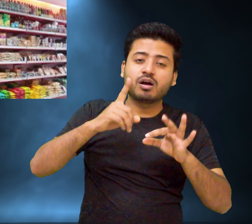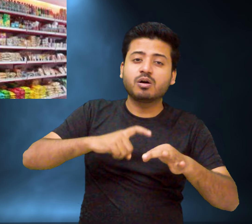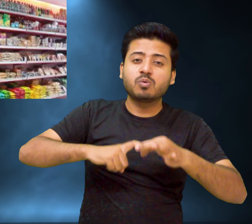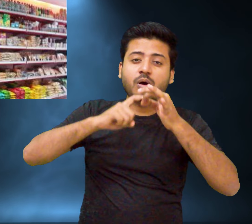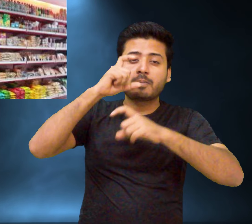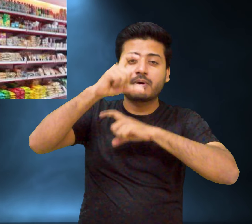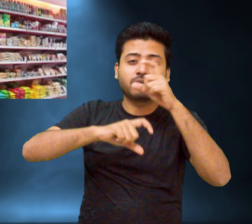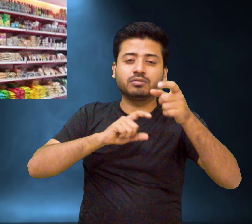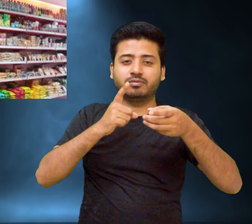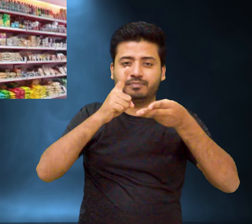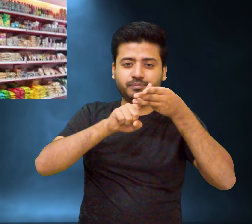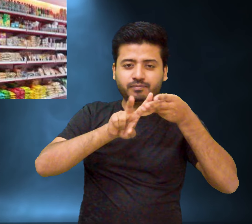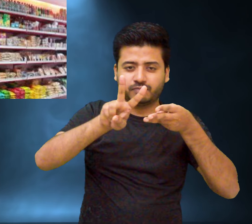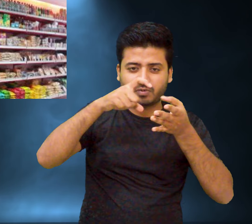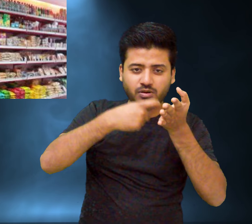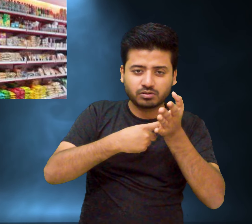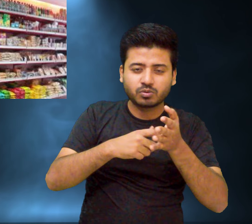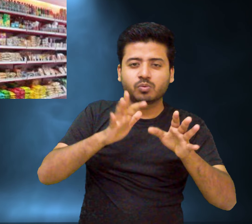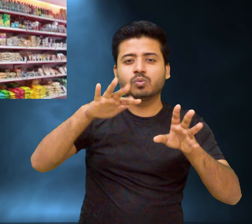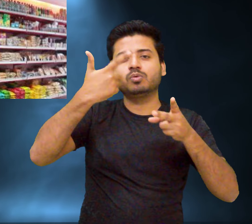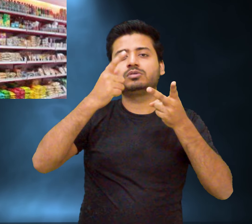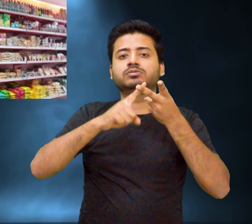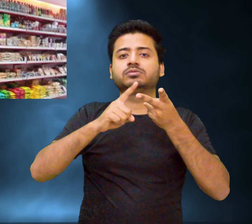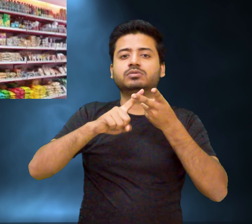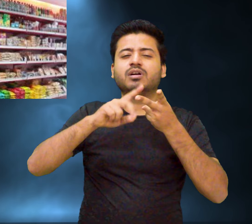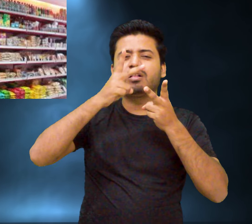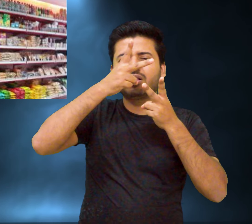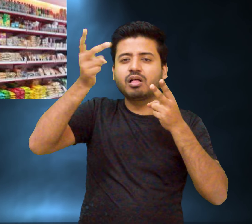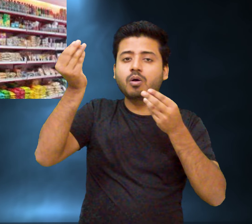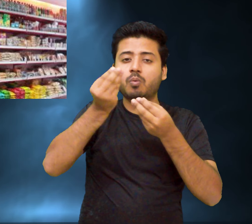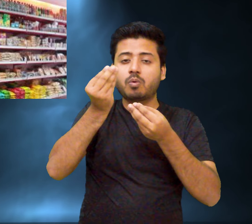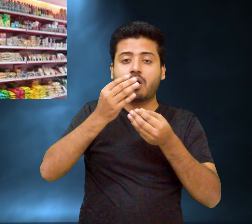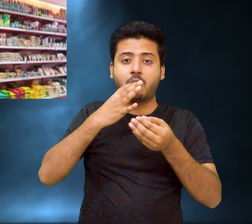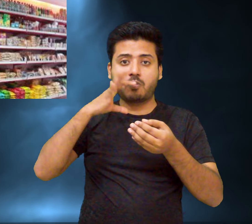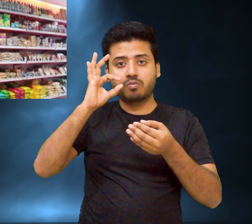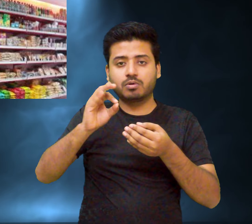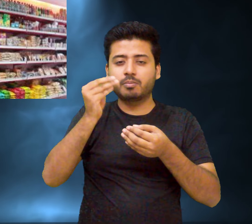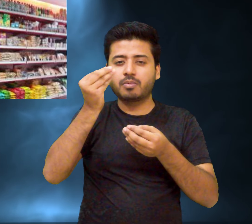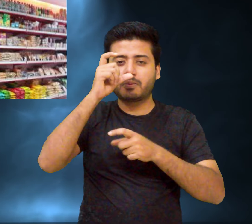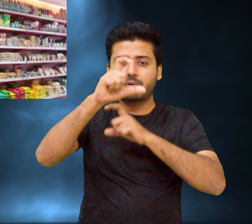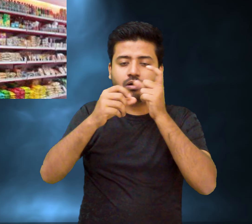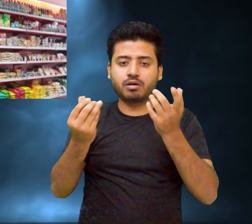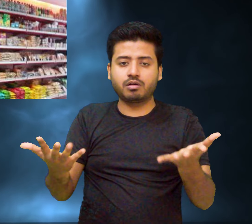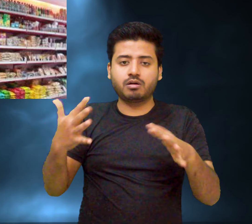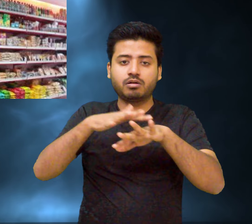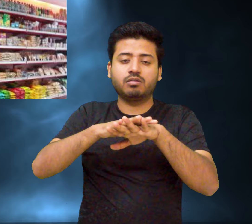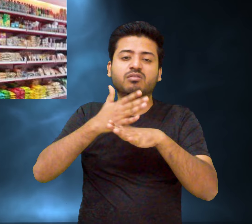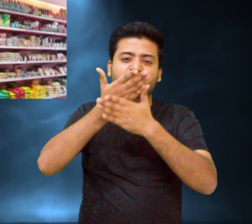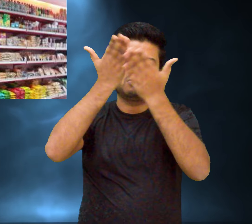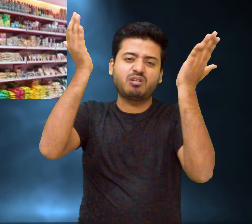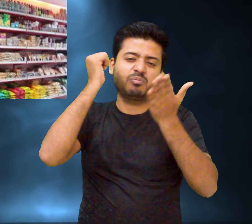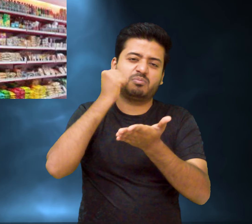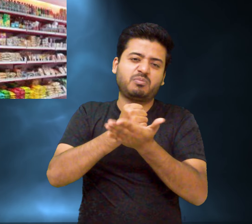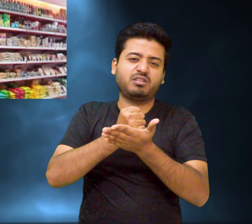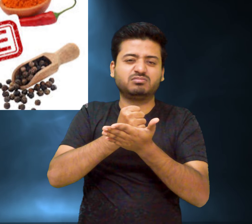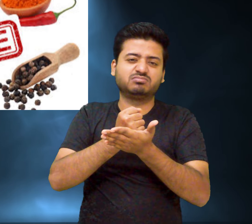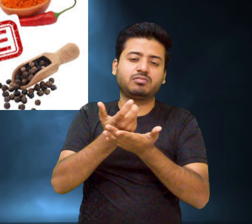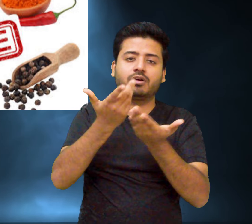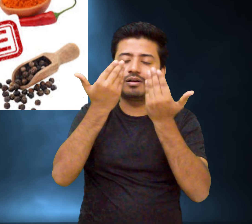Reel. The pure black pepper will sink and settle at the bottom of the glass because it is denser than water. Fake. If you see any sawdust